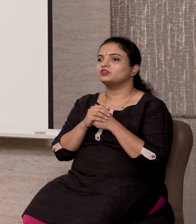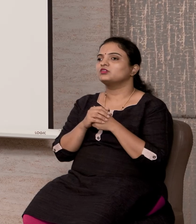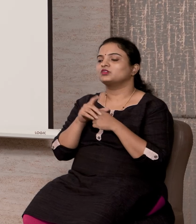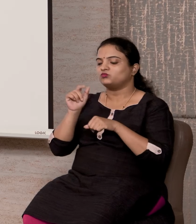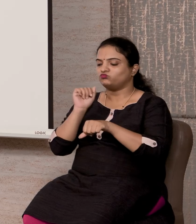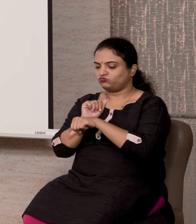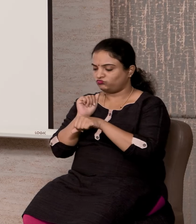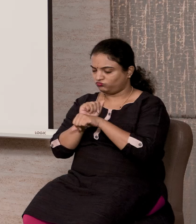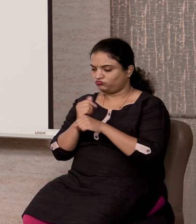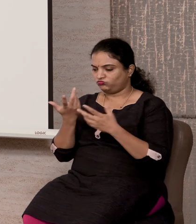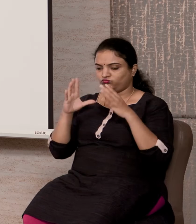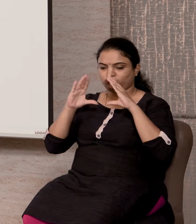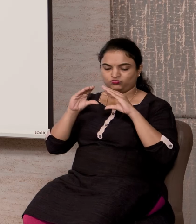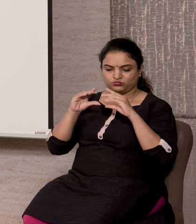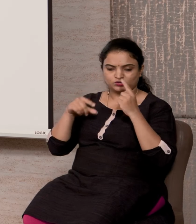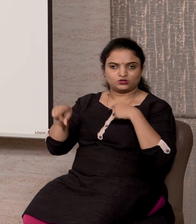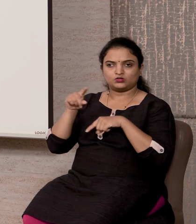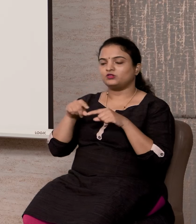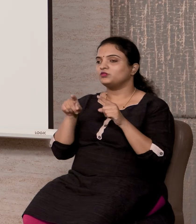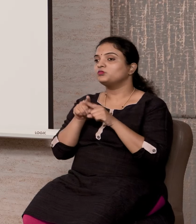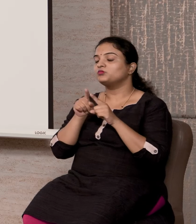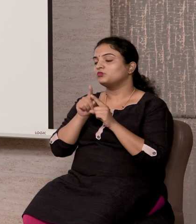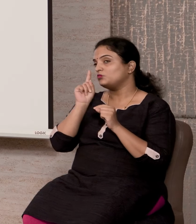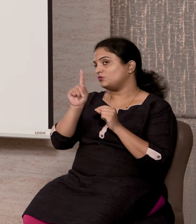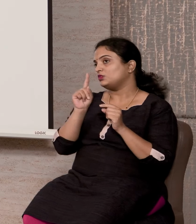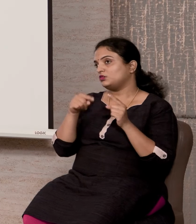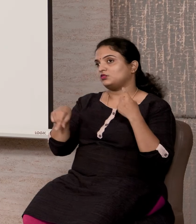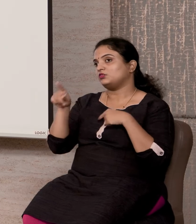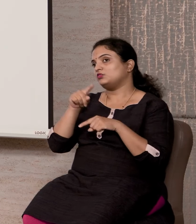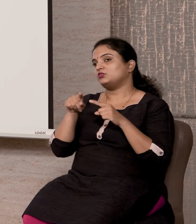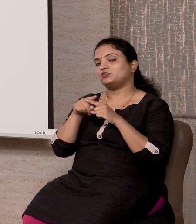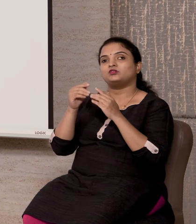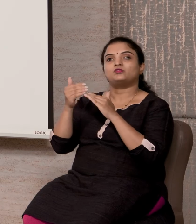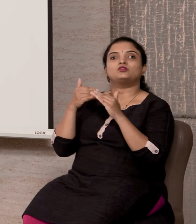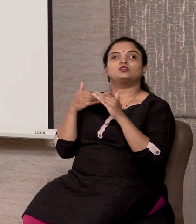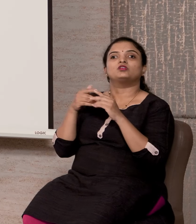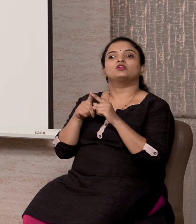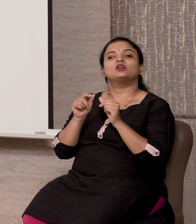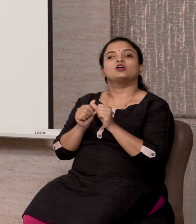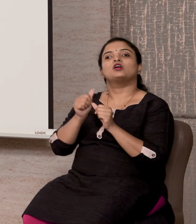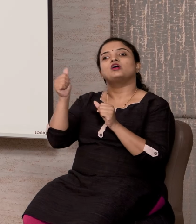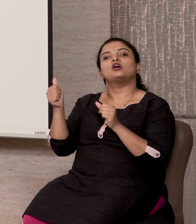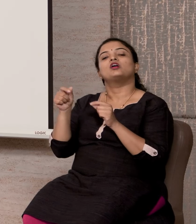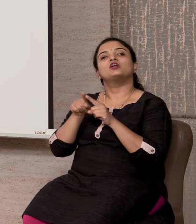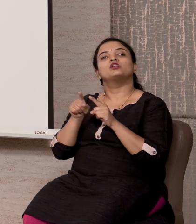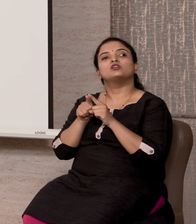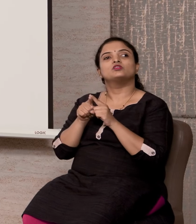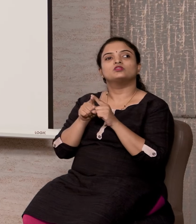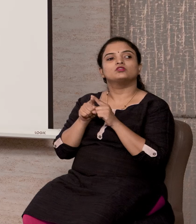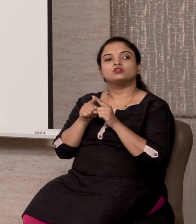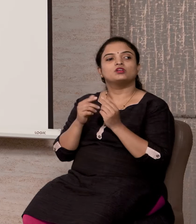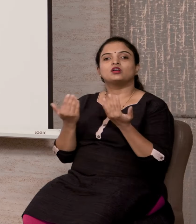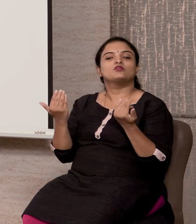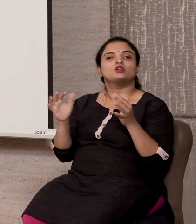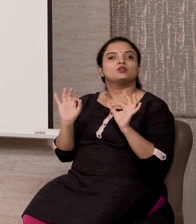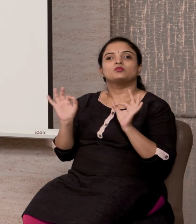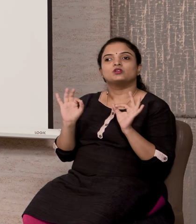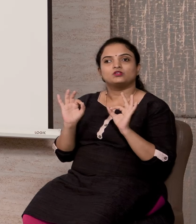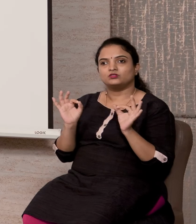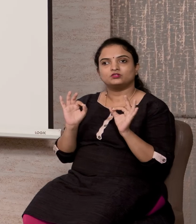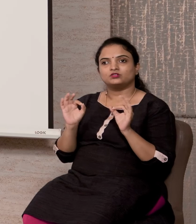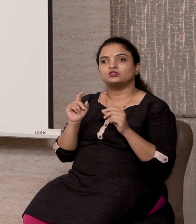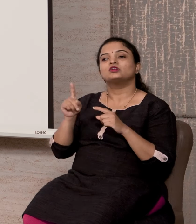in different software companies. But apart from accessibility SMEs, the other software engineers are not aware about accessibility, right? Within the